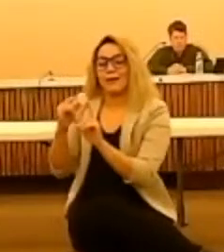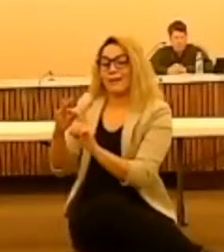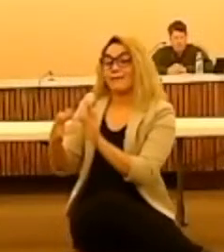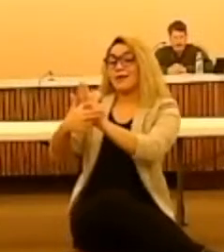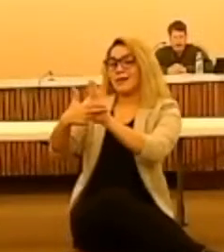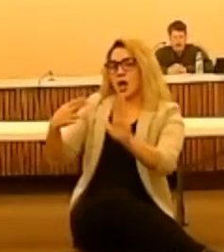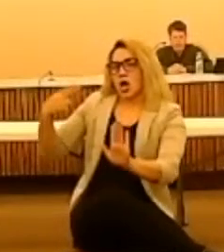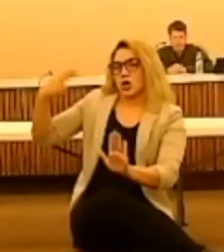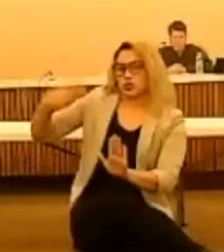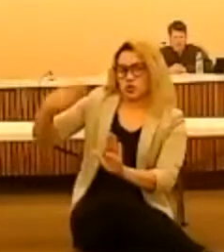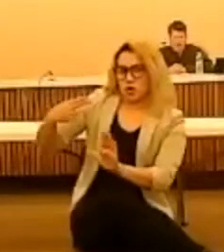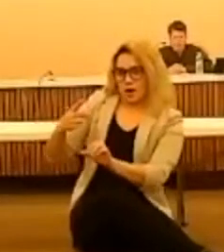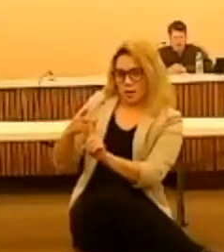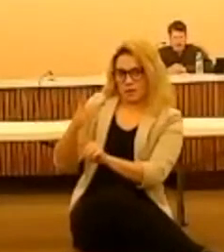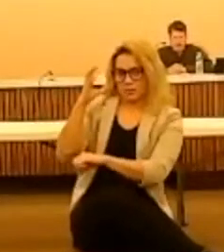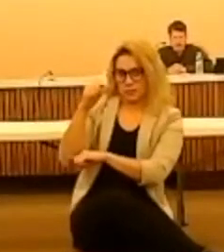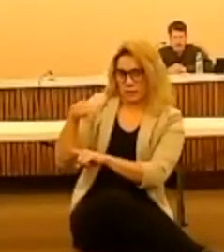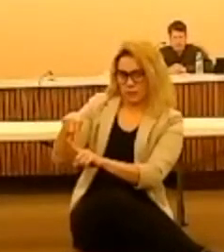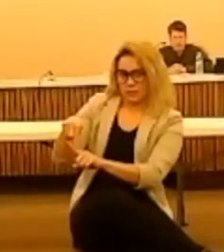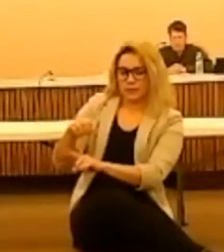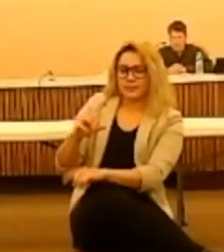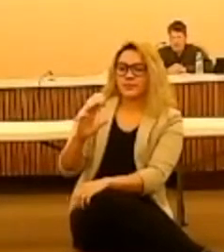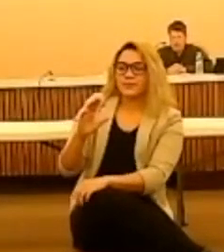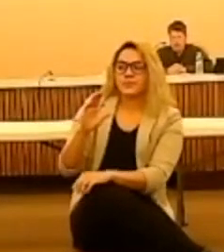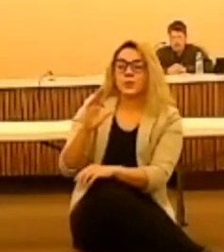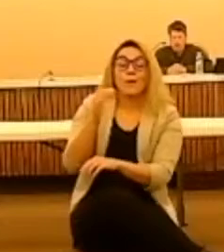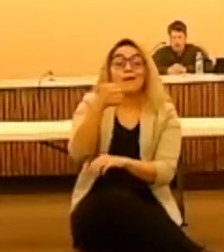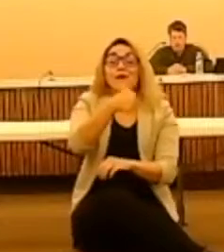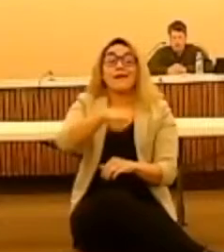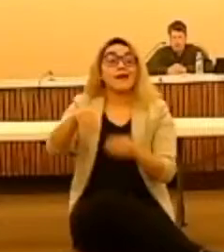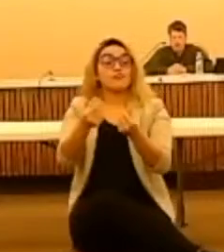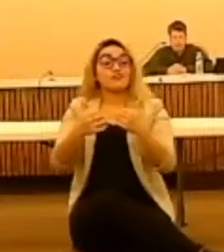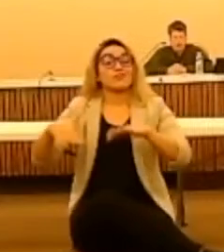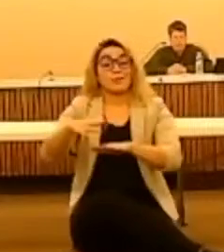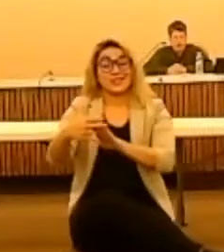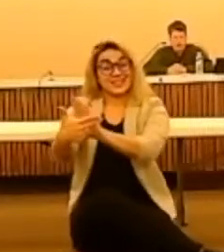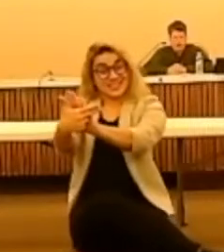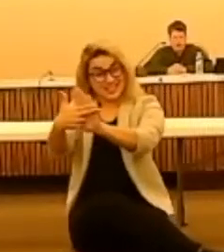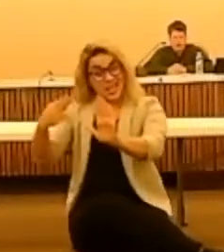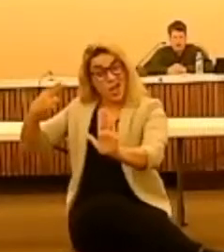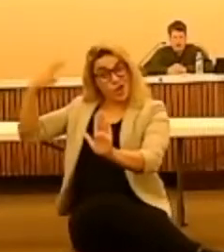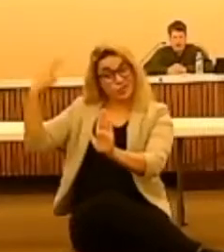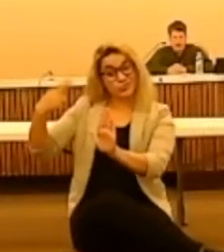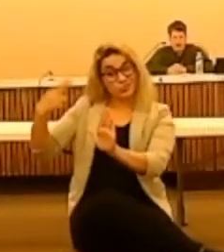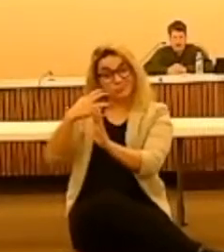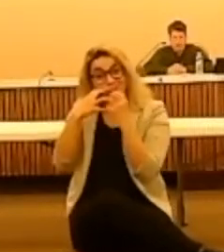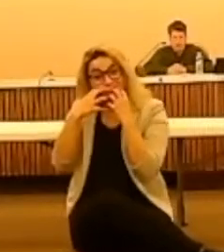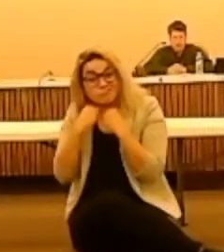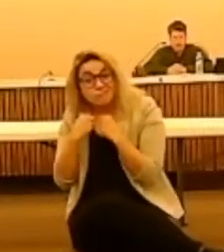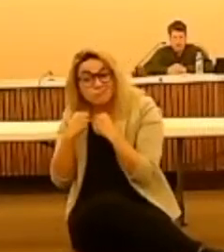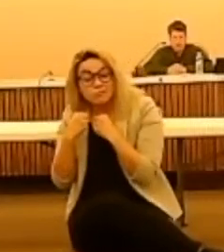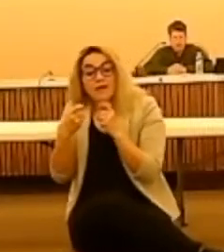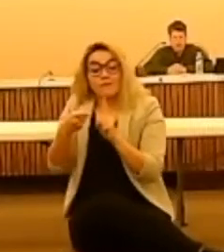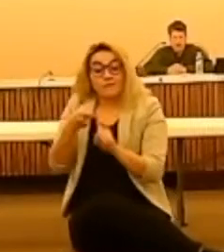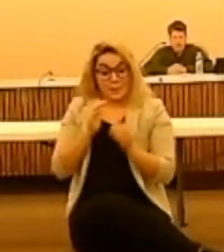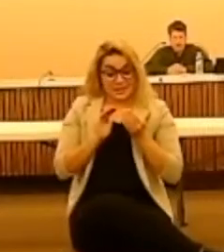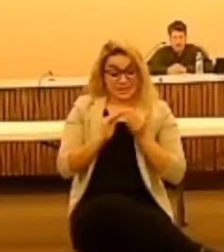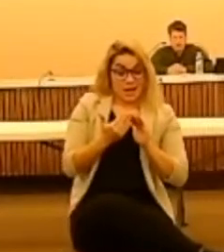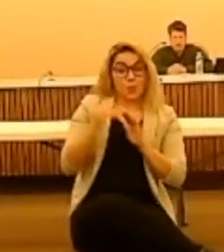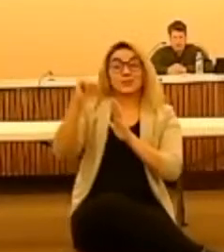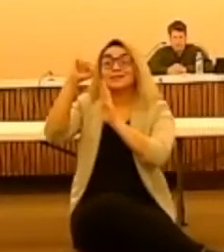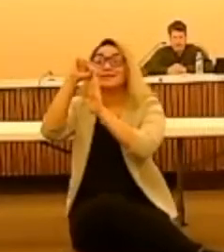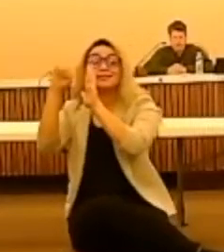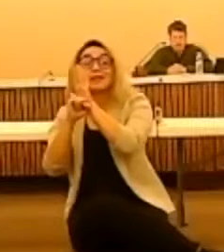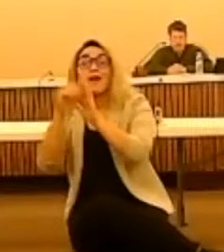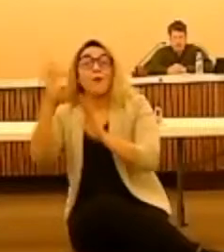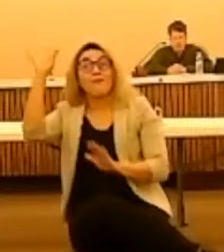law for any property that is a registered historic property, whether that's on the town, state,